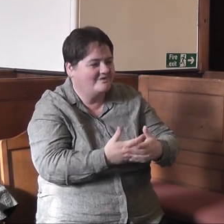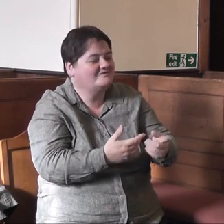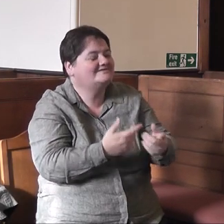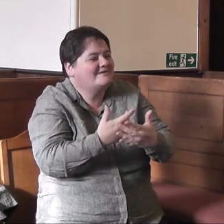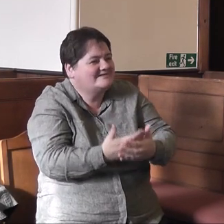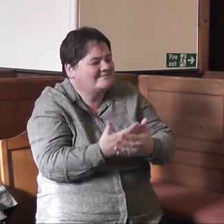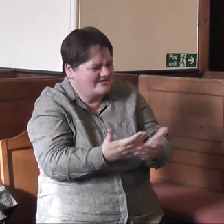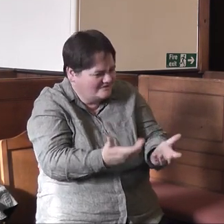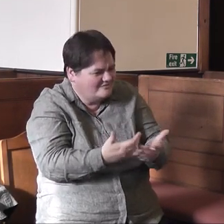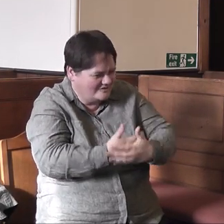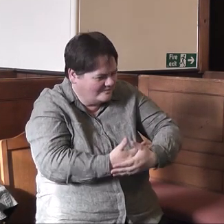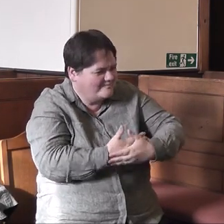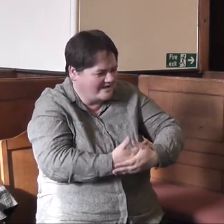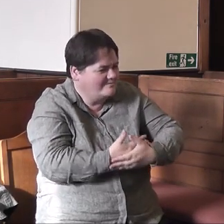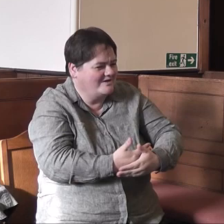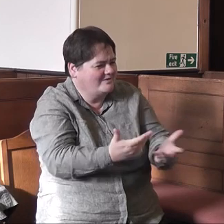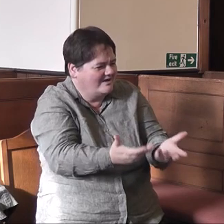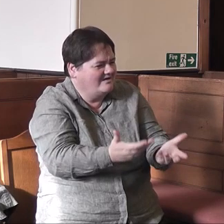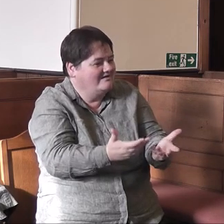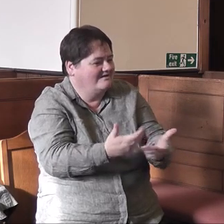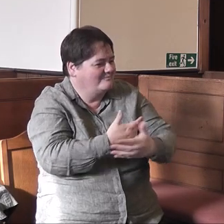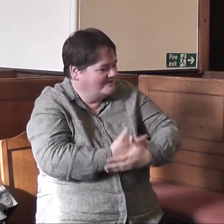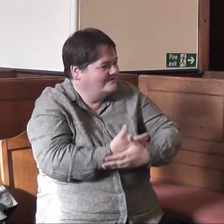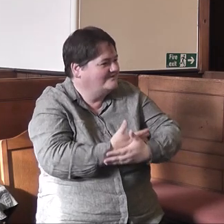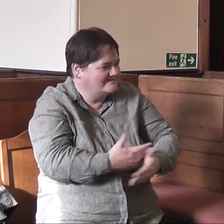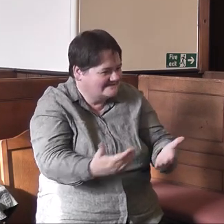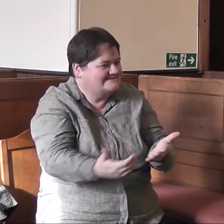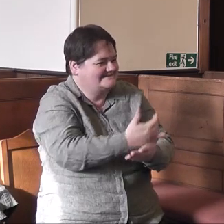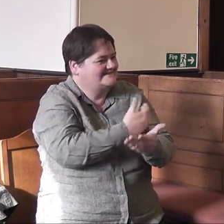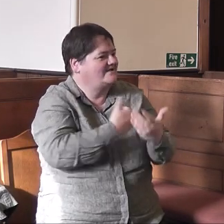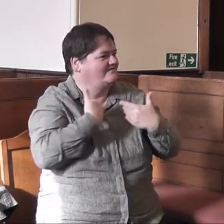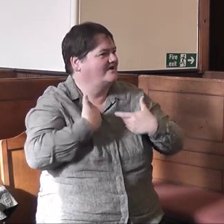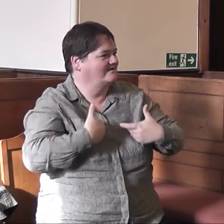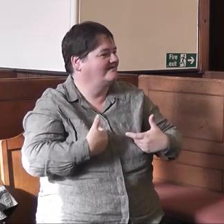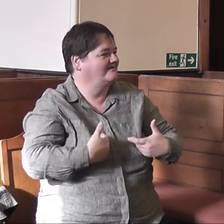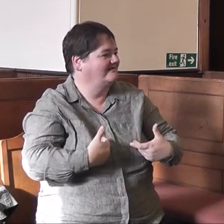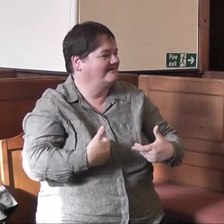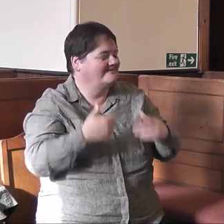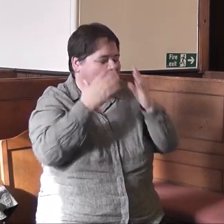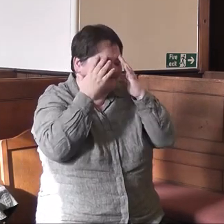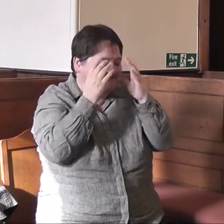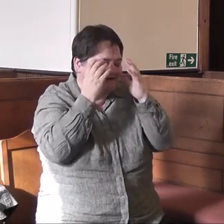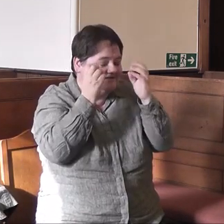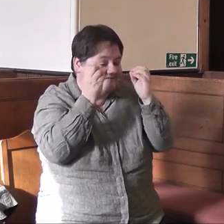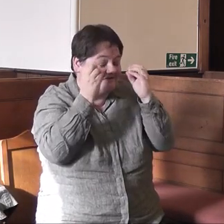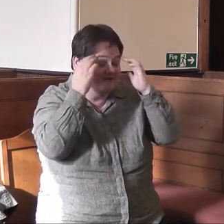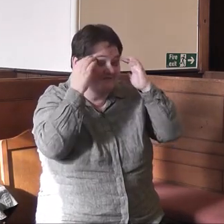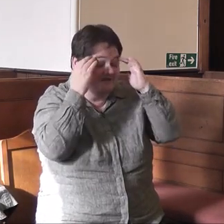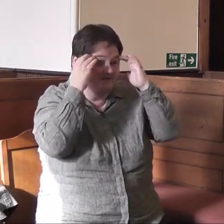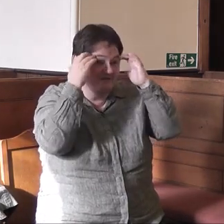Oh, something is about your baby, but your Saviour. Mm-hmm. That kind of in your